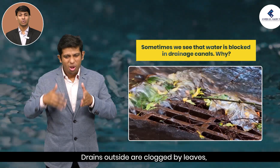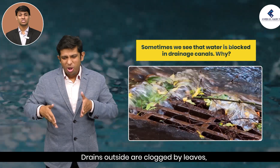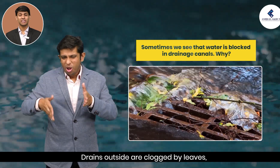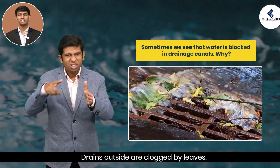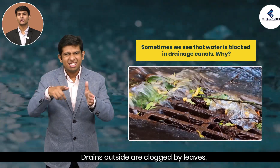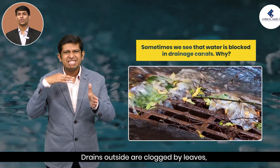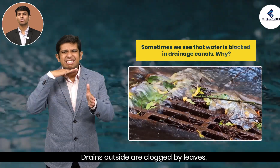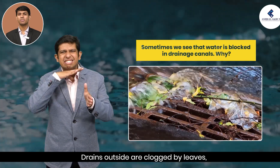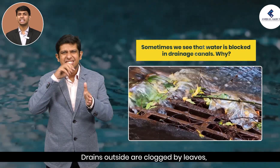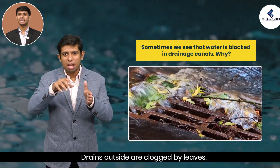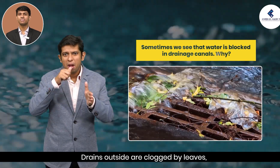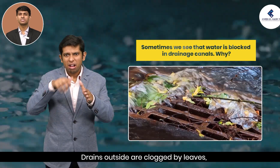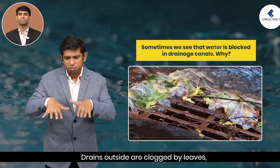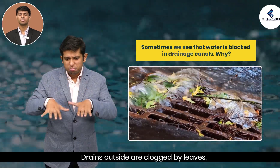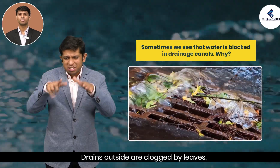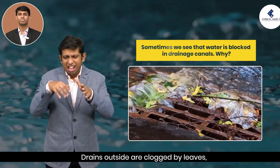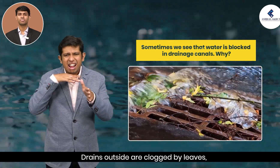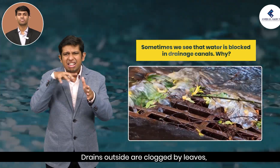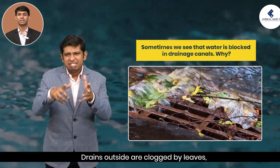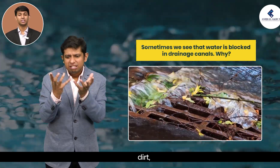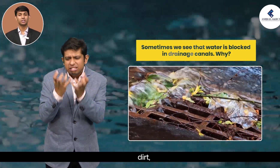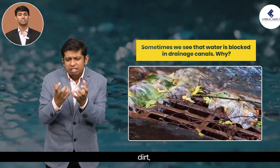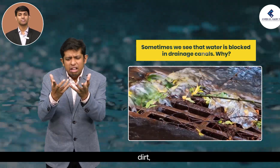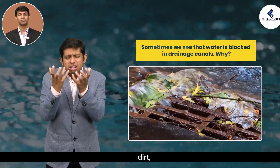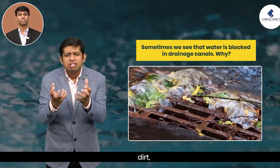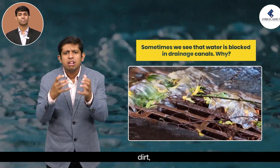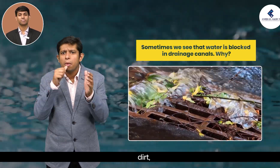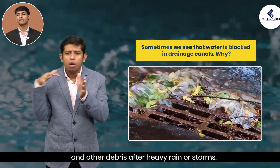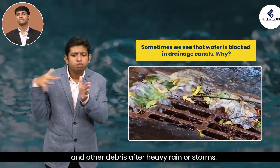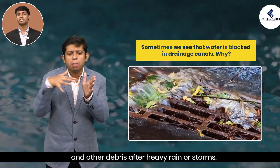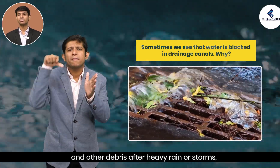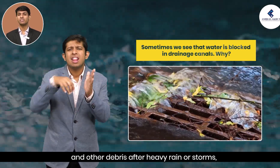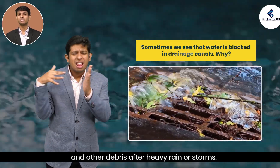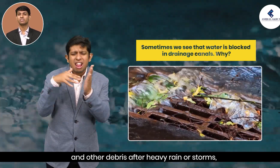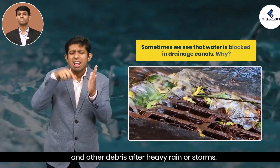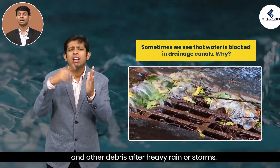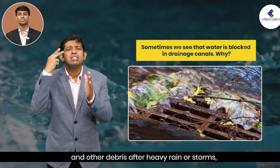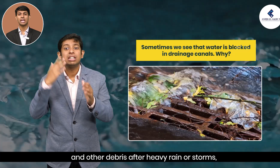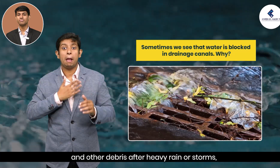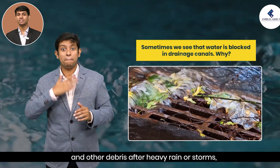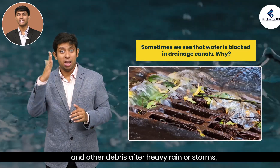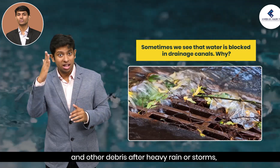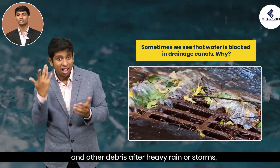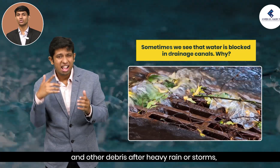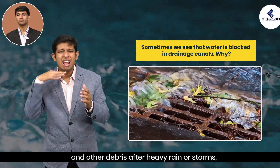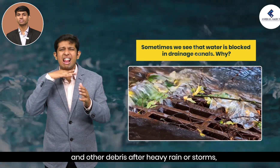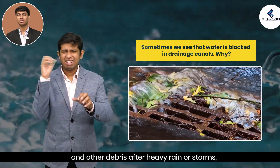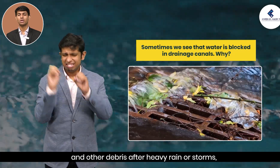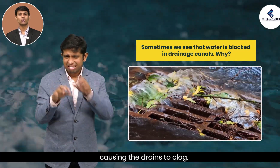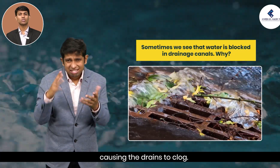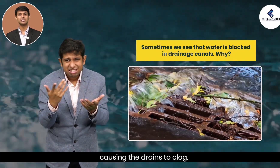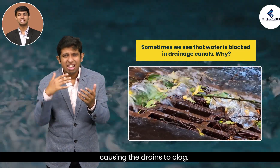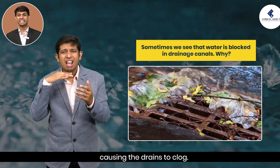Drains outside are clogged by leaves, dirt, and other debris after heavy rain or